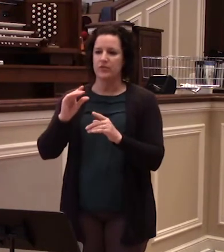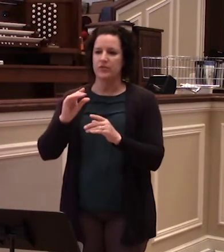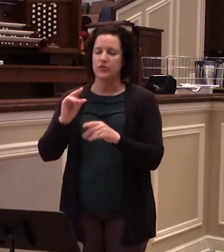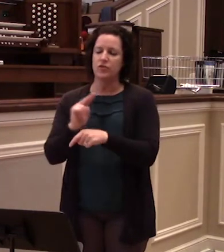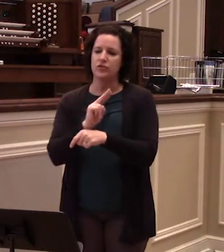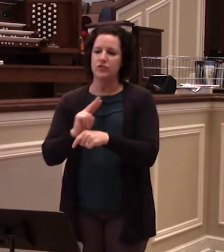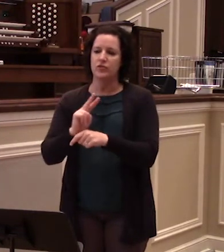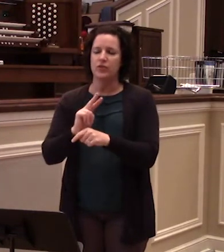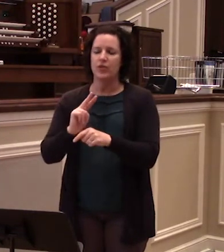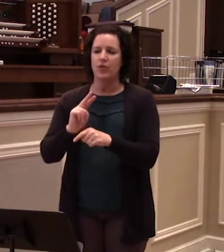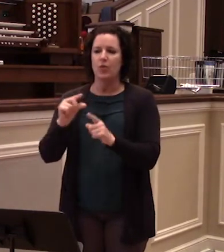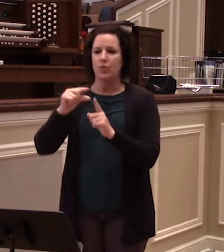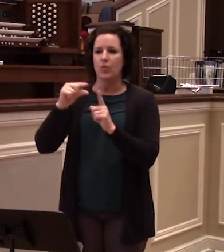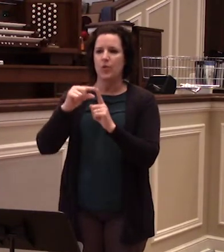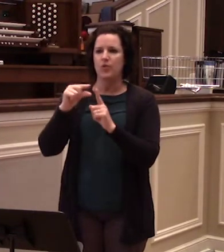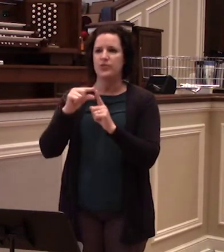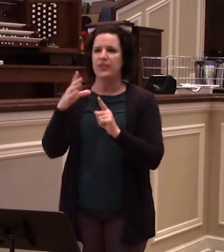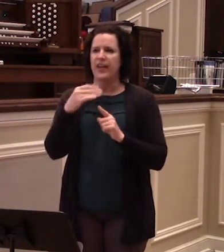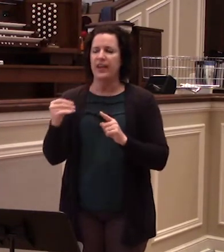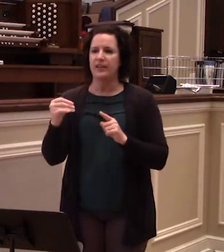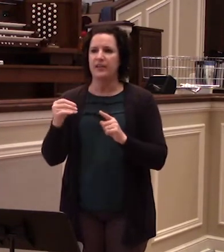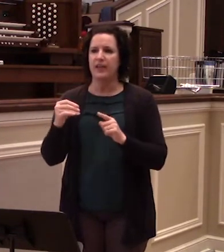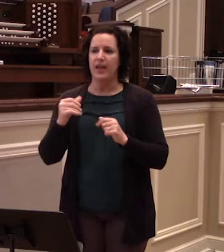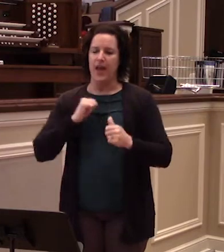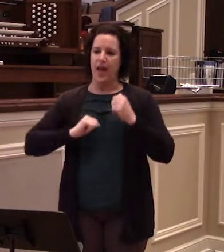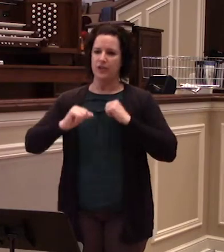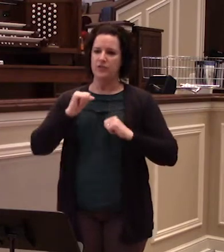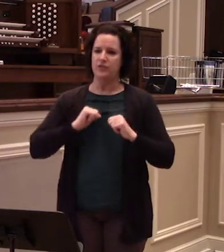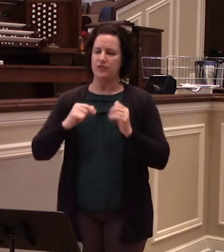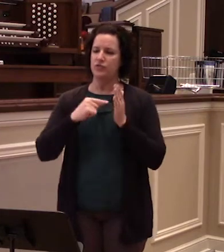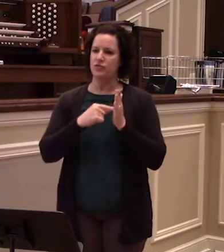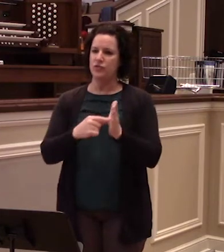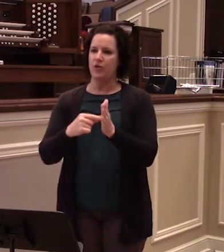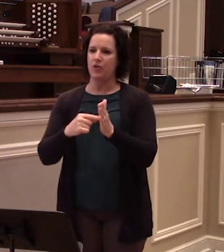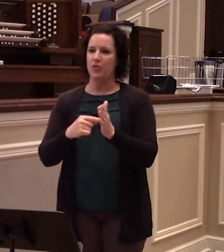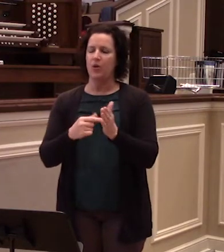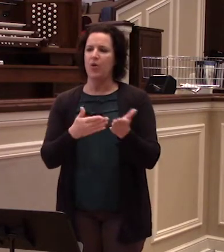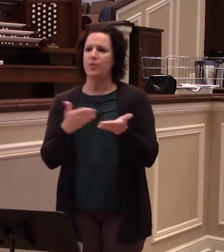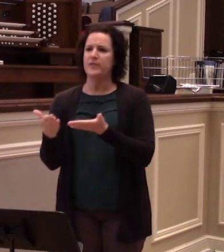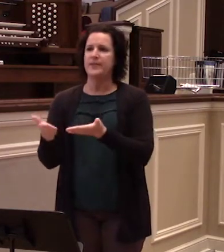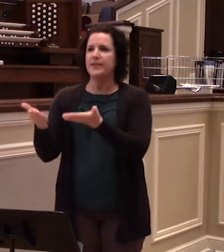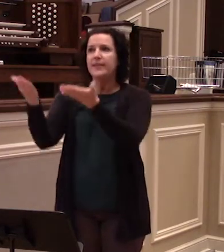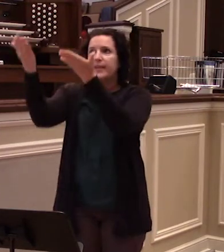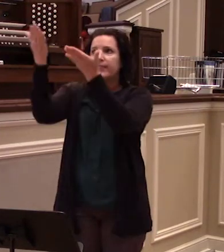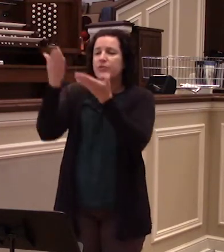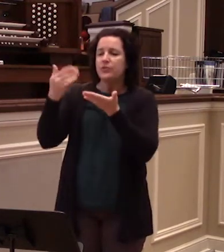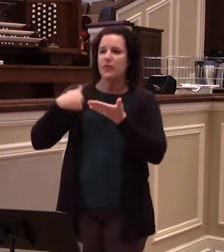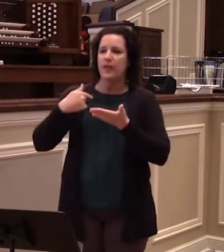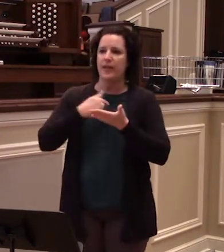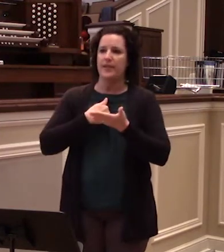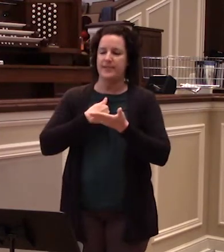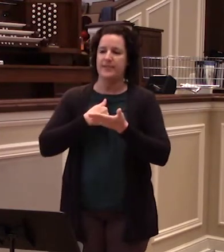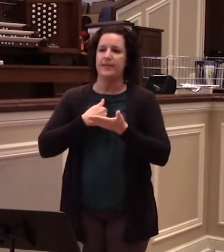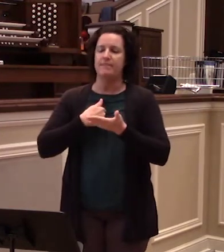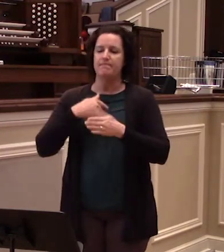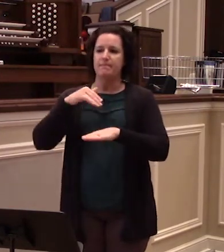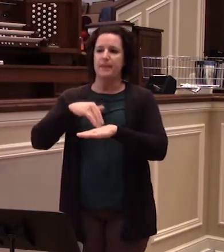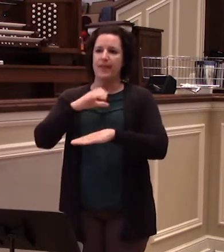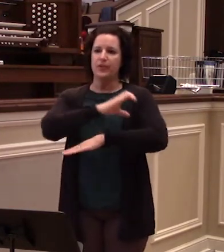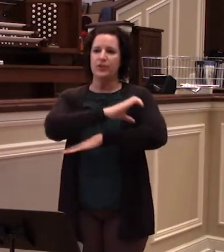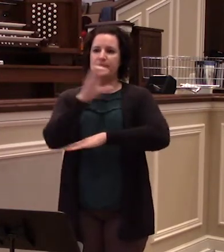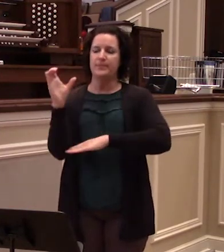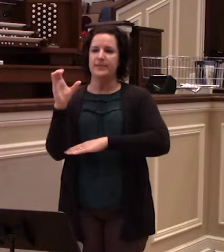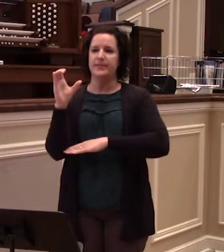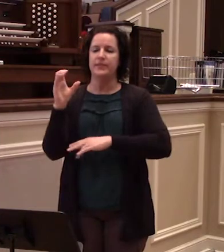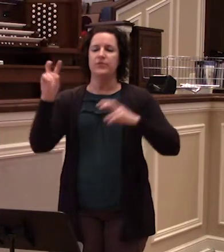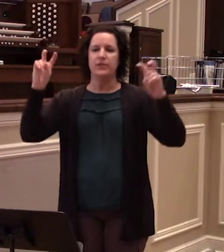deeds to be able to articulate what it is that's been given to us at Christmas. And so the title of my message this morning